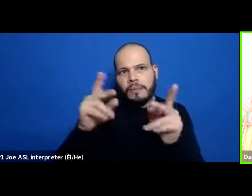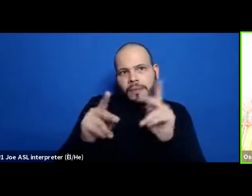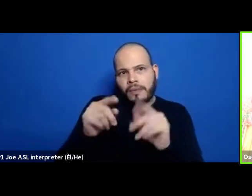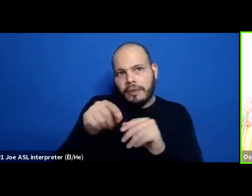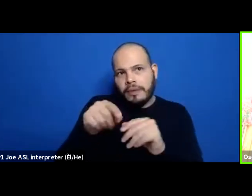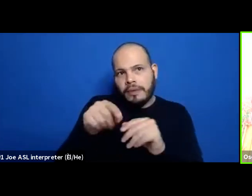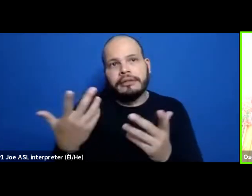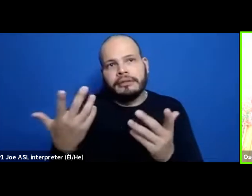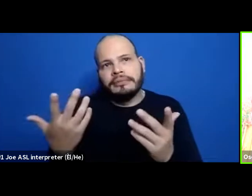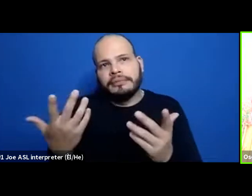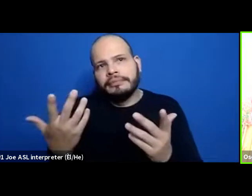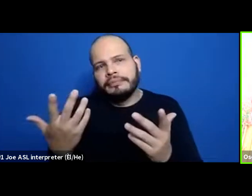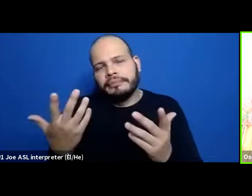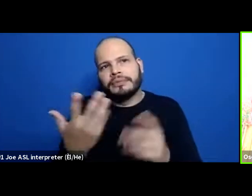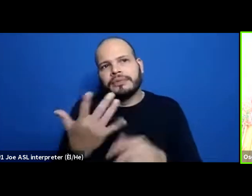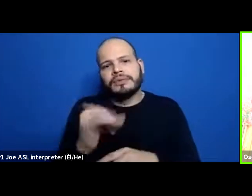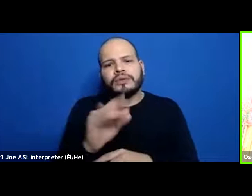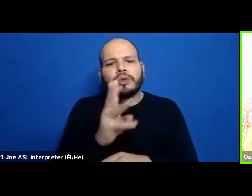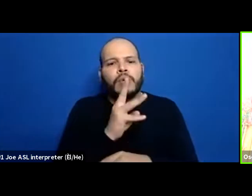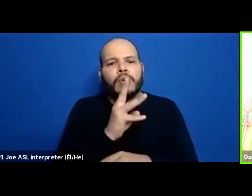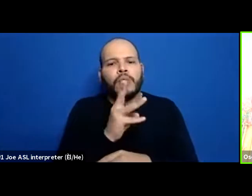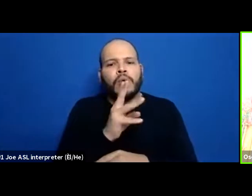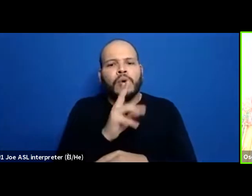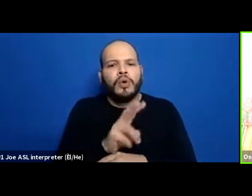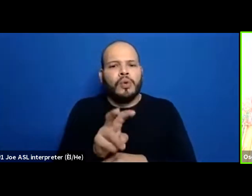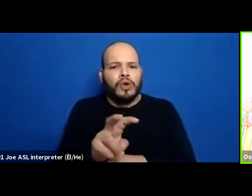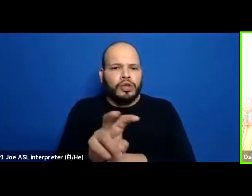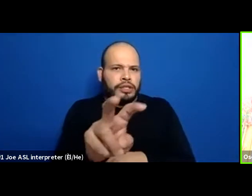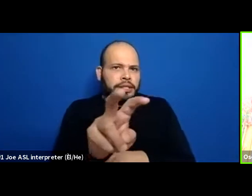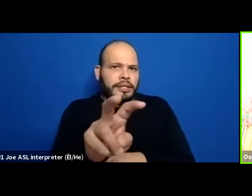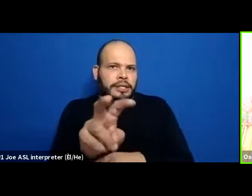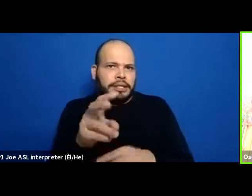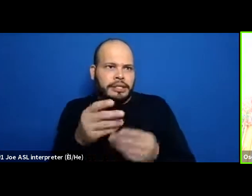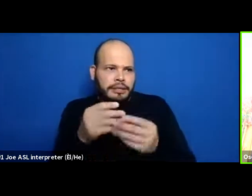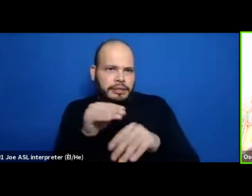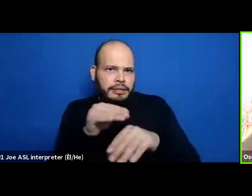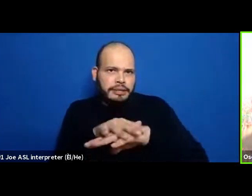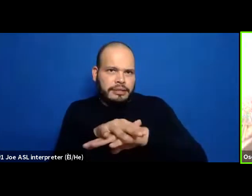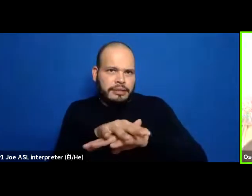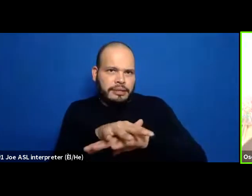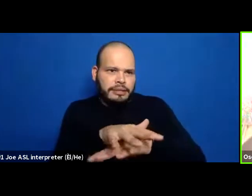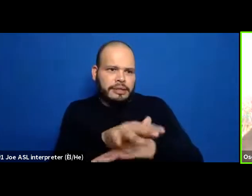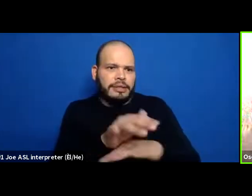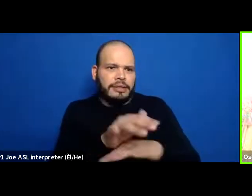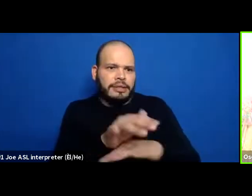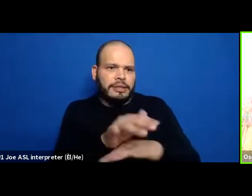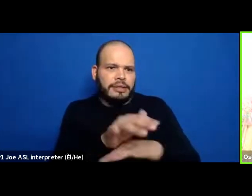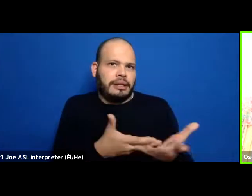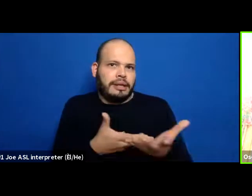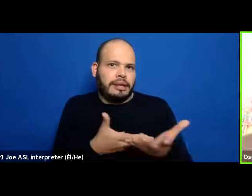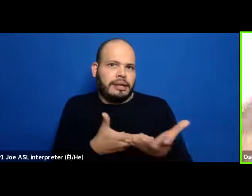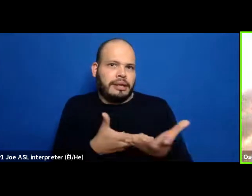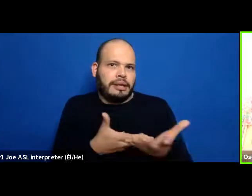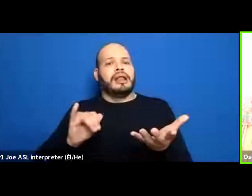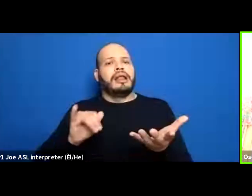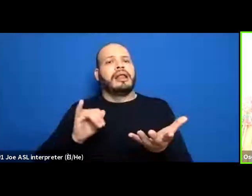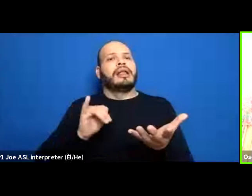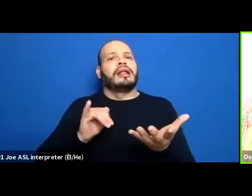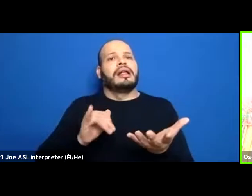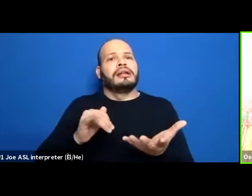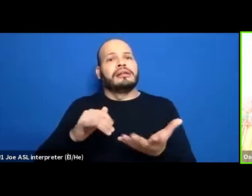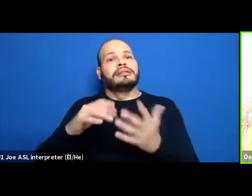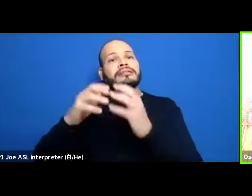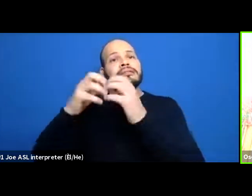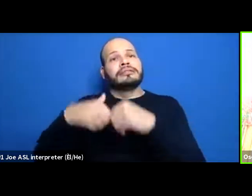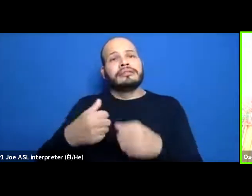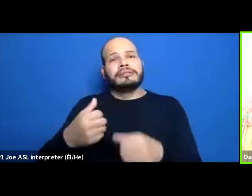forward, right? And abolition is birthed as enslavement begins, right? As the first Africans